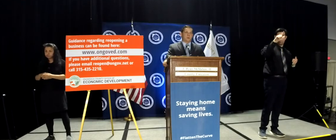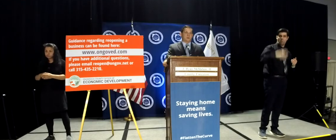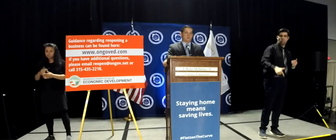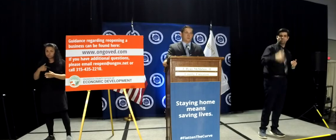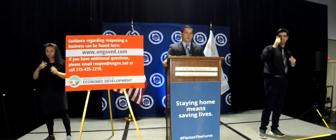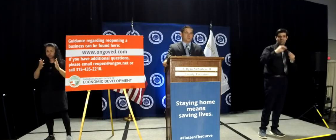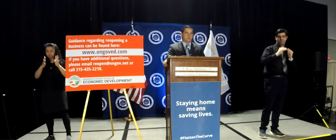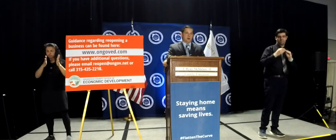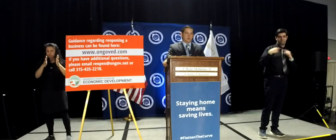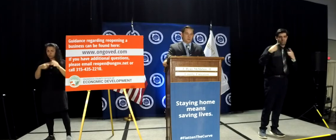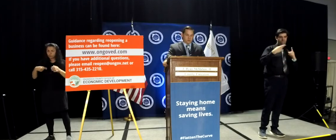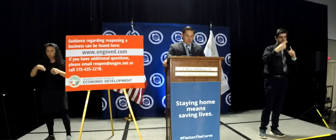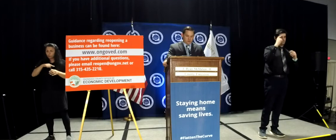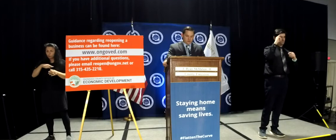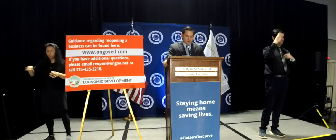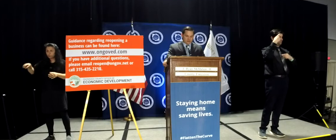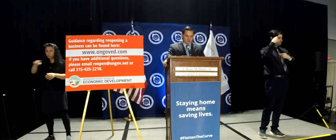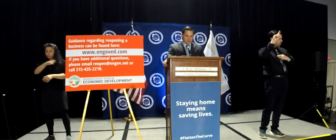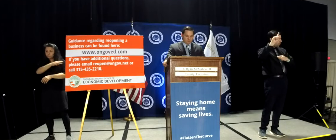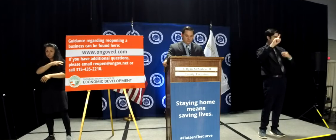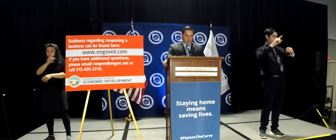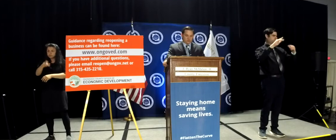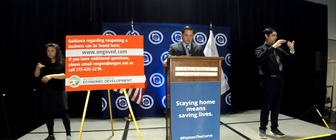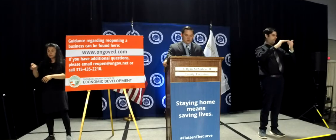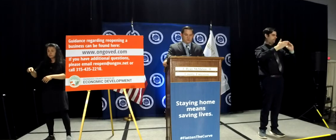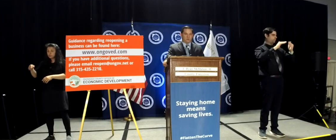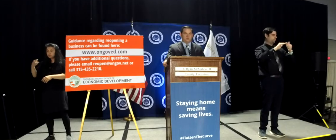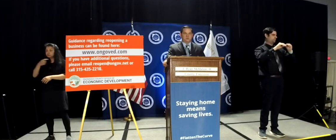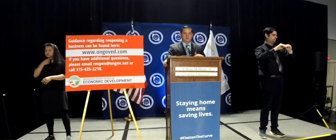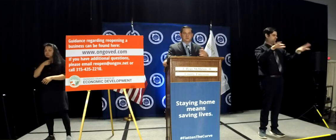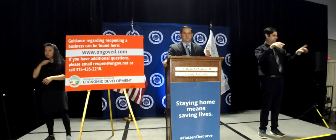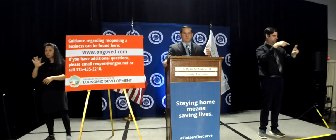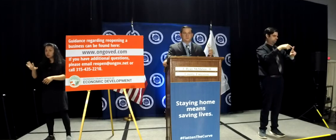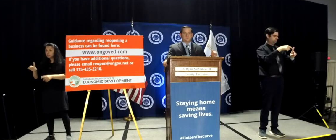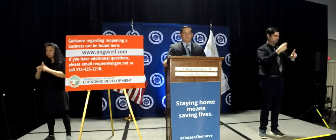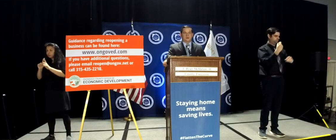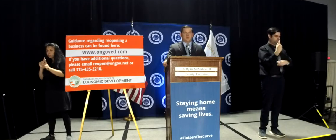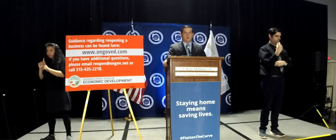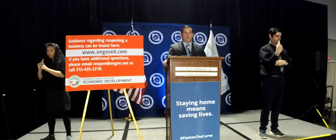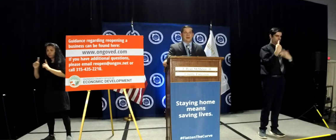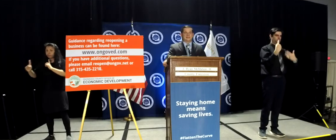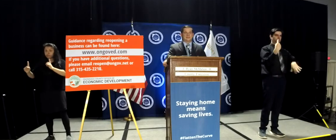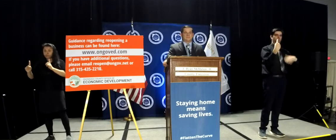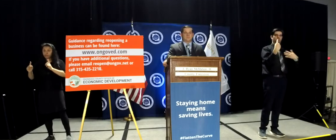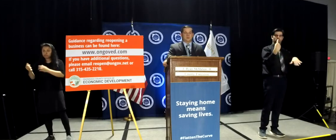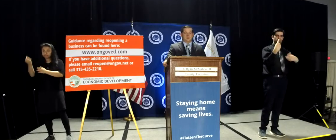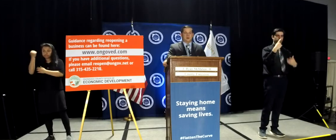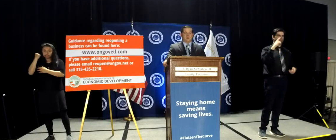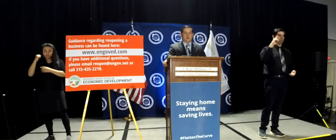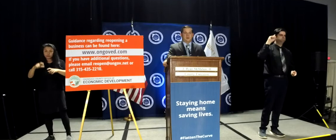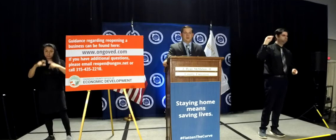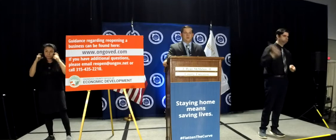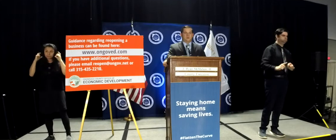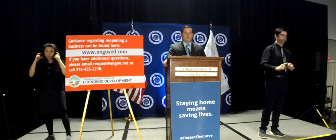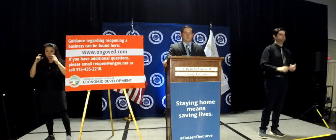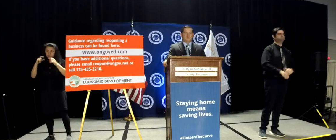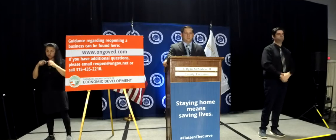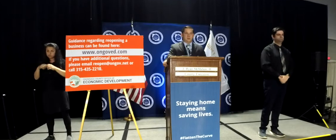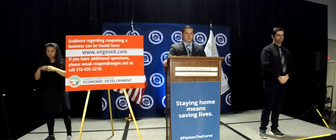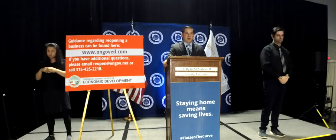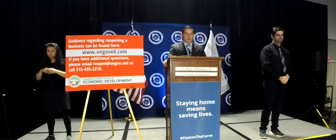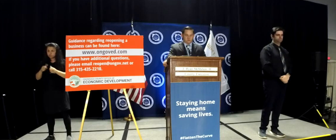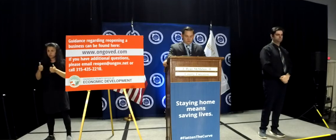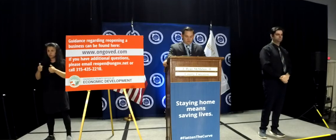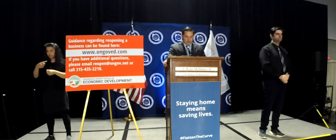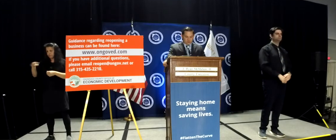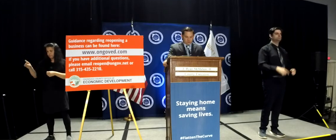the public, for being smart, staying 6 feet away from each other. If you're going to be within 6 feet, wear a mask, and we continue to